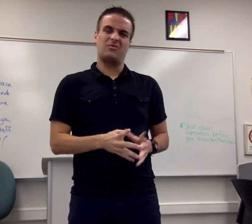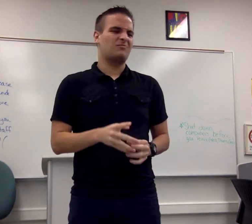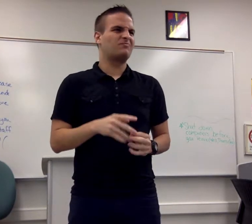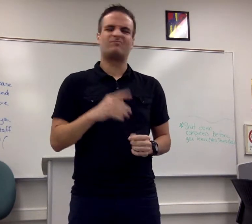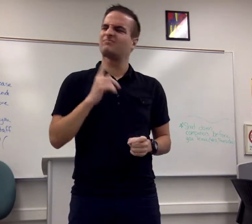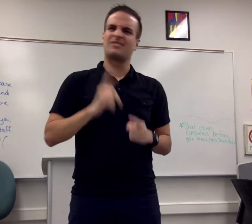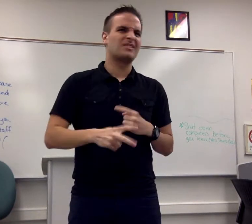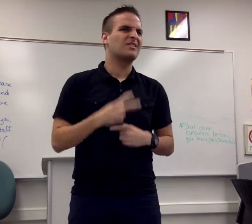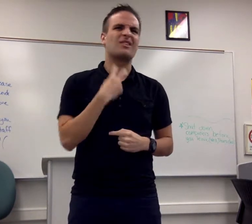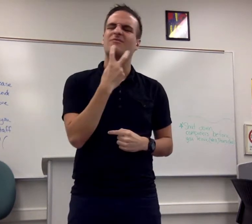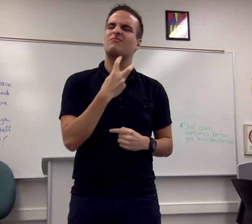them at all.